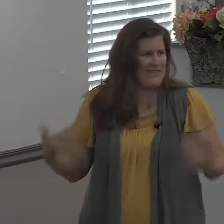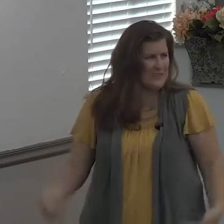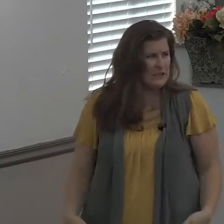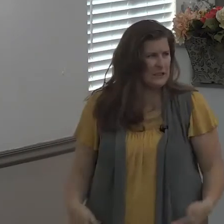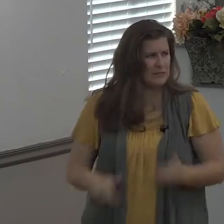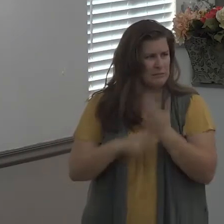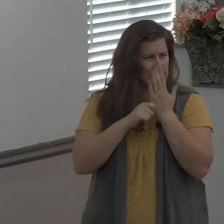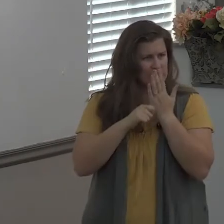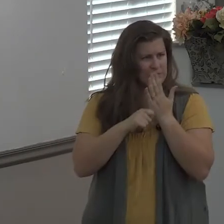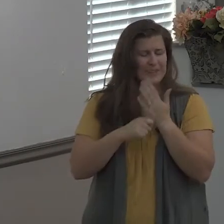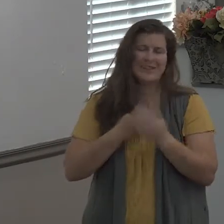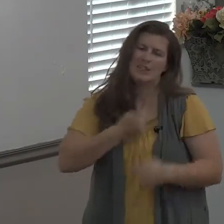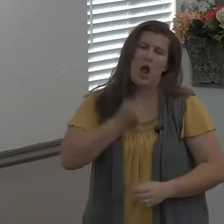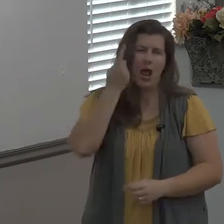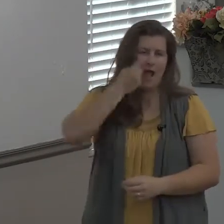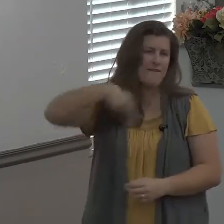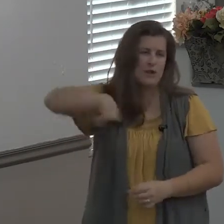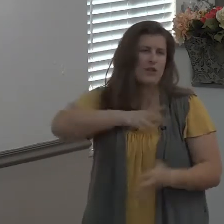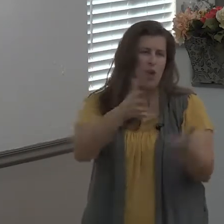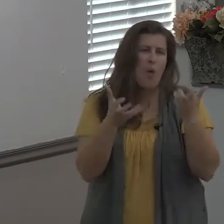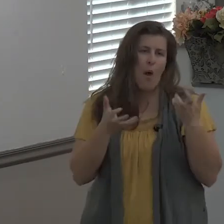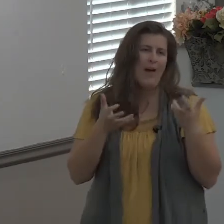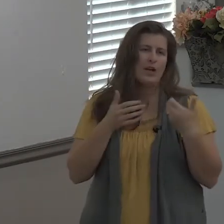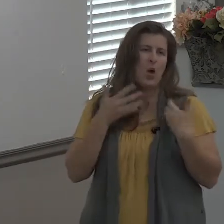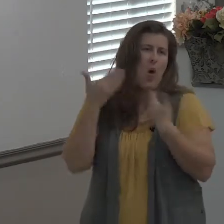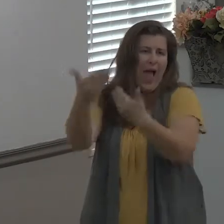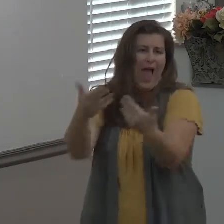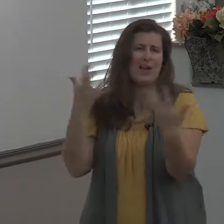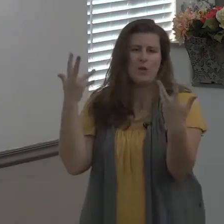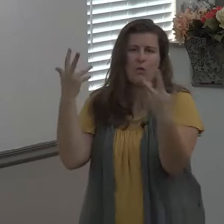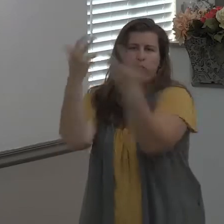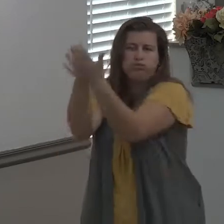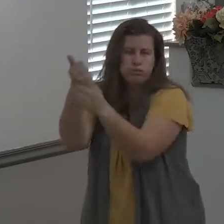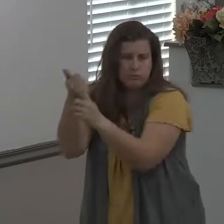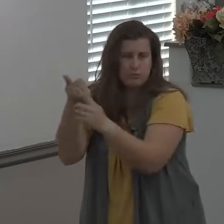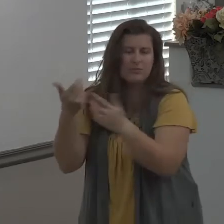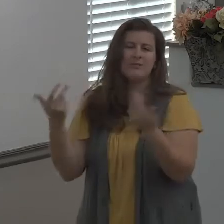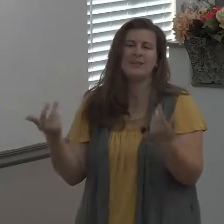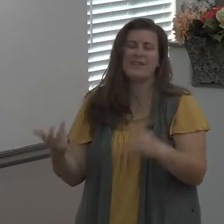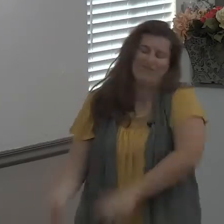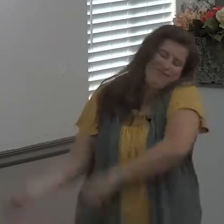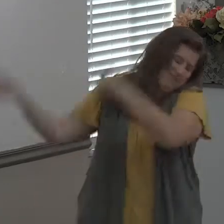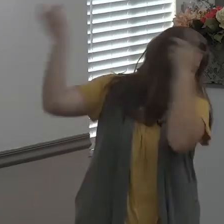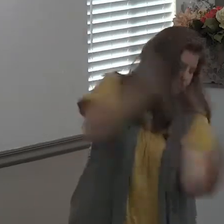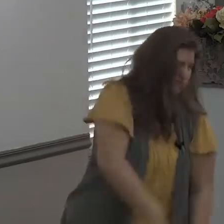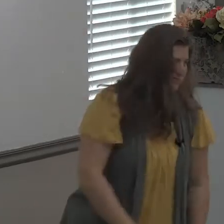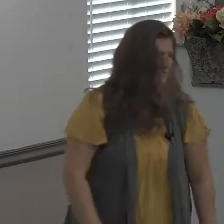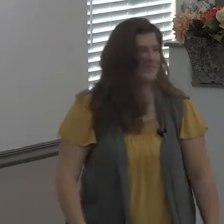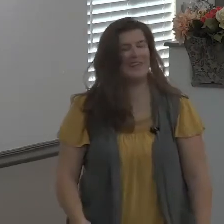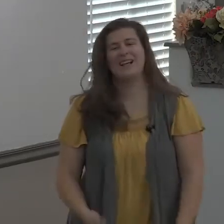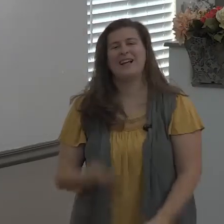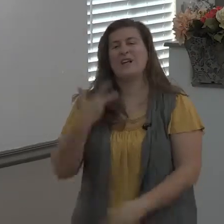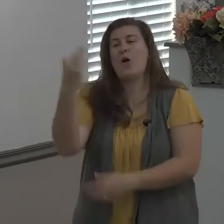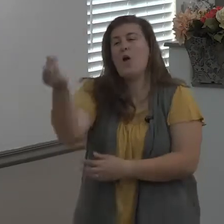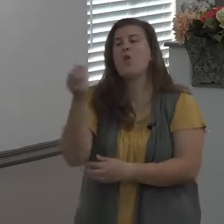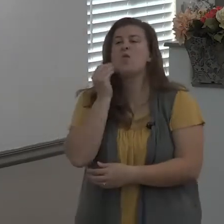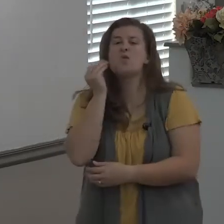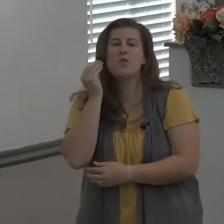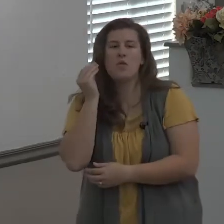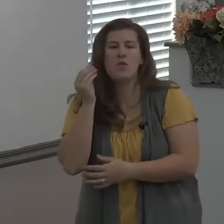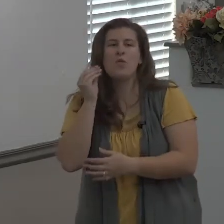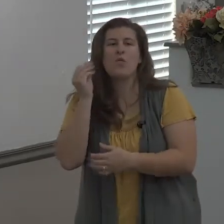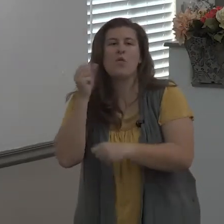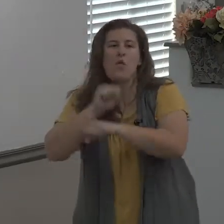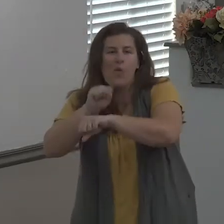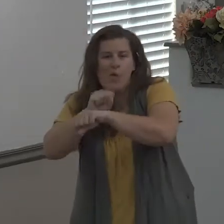match. But this wrestling match isn't physical. Now, sorry, some of you that may have wanted to go and just grab somebody by the collar and just throw them